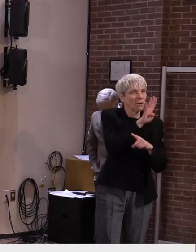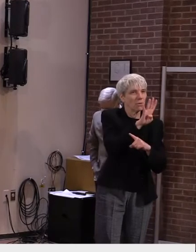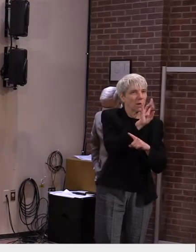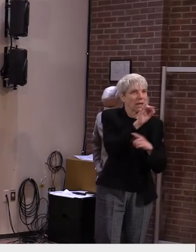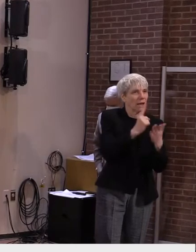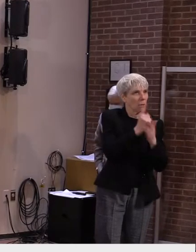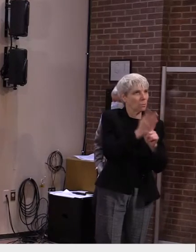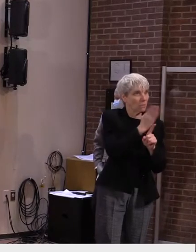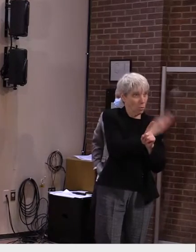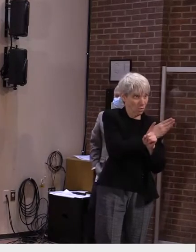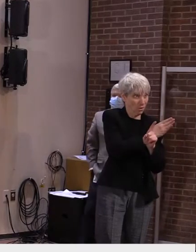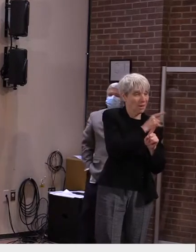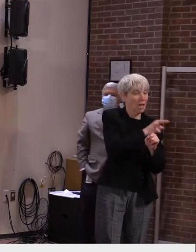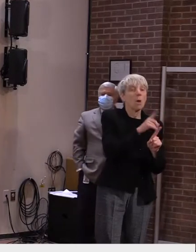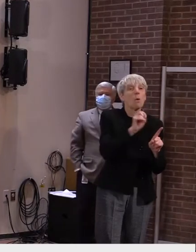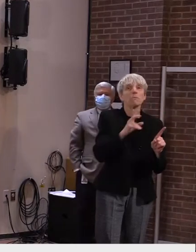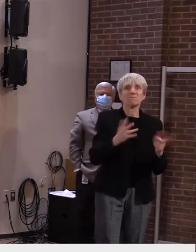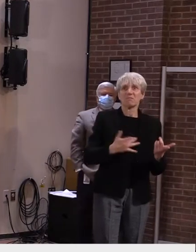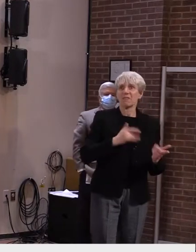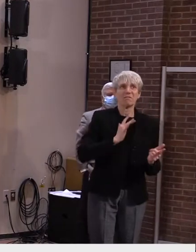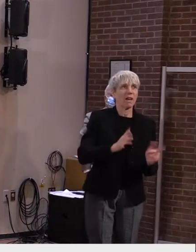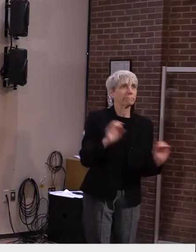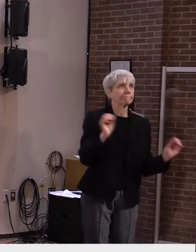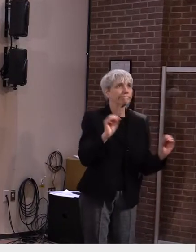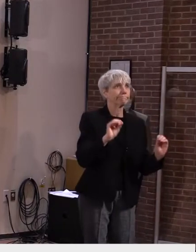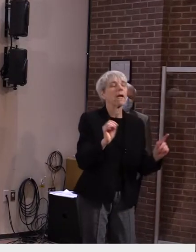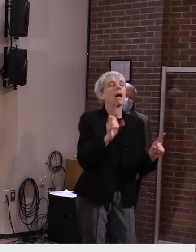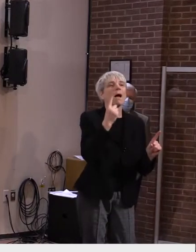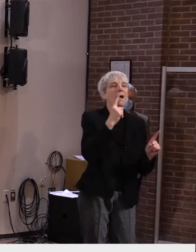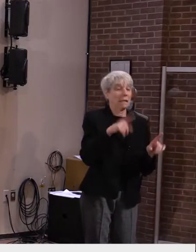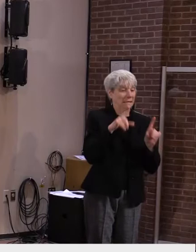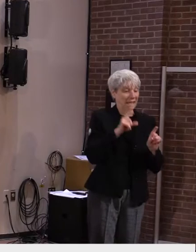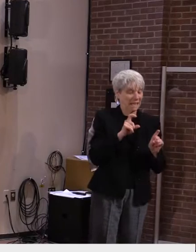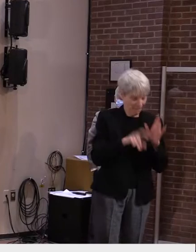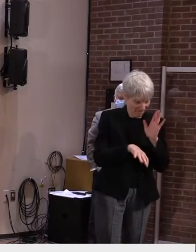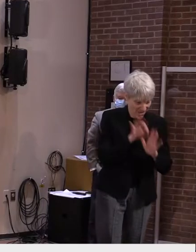symptoms, 48 hours before the day you got tested.